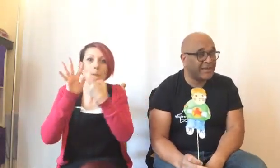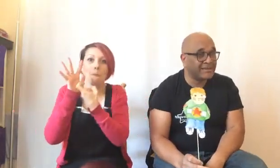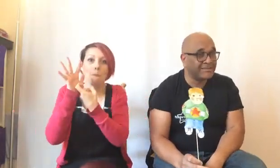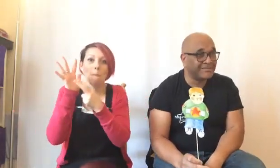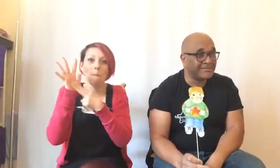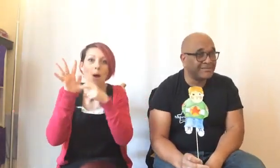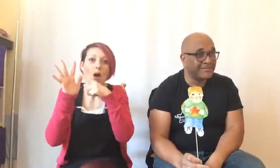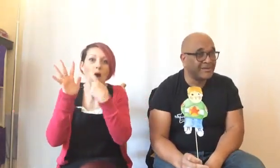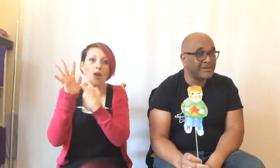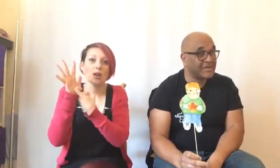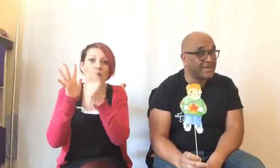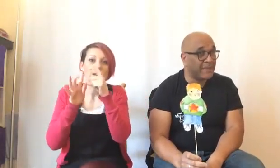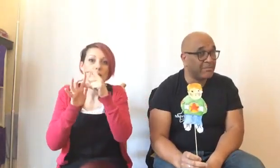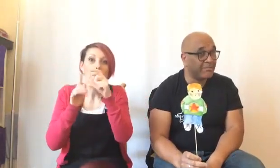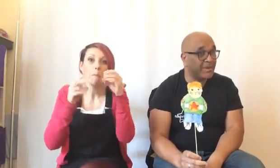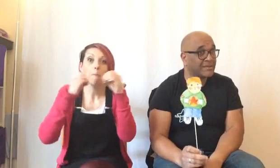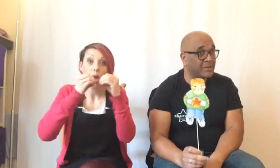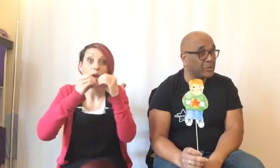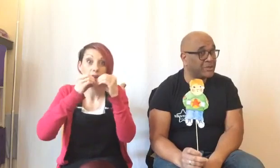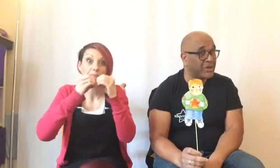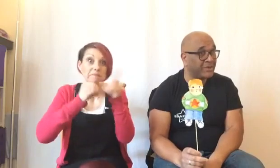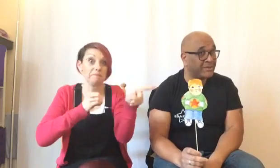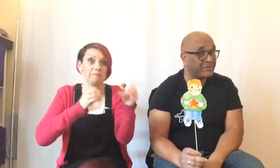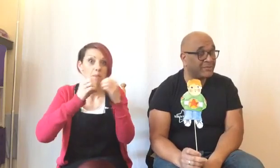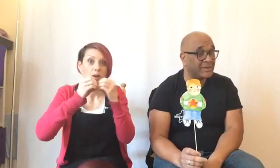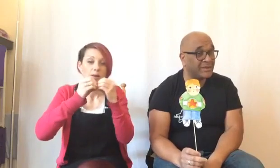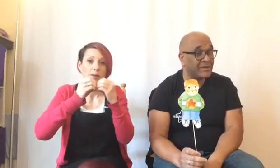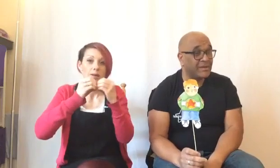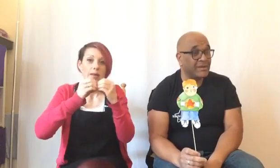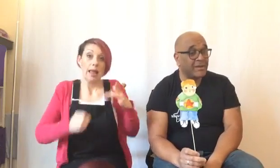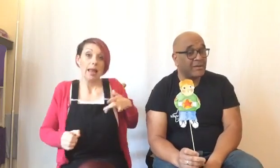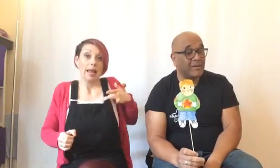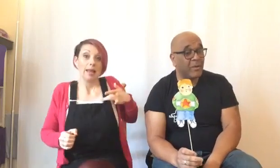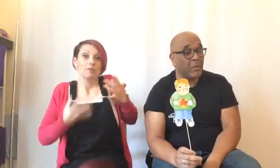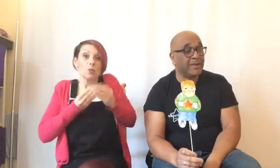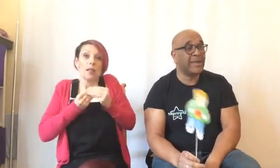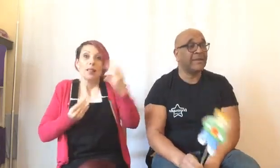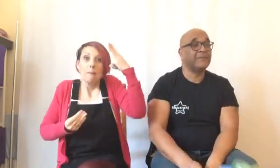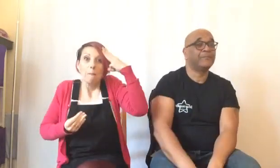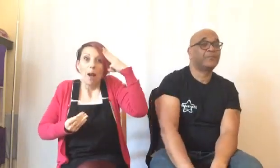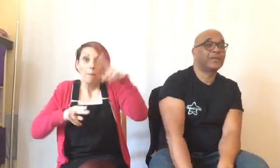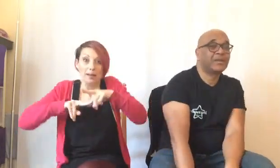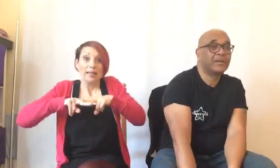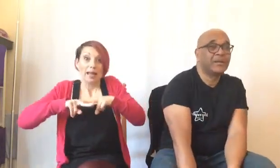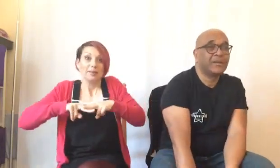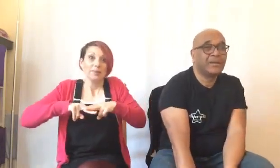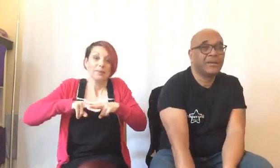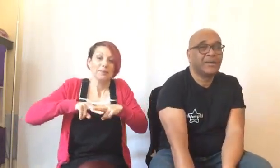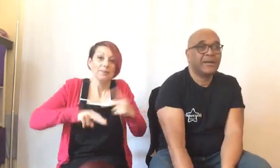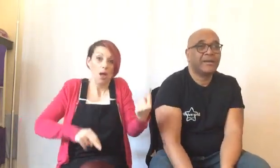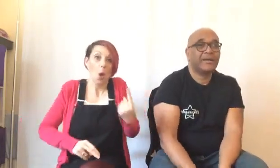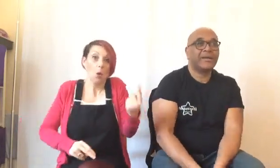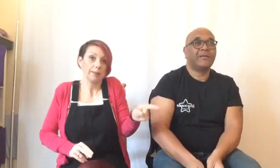and dad. Just him. He's an only child. Well, one day